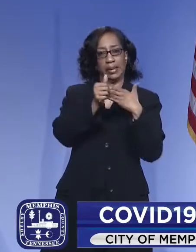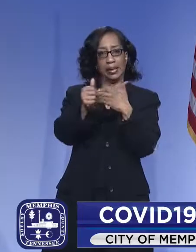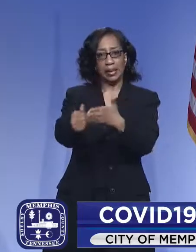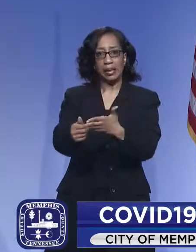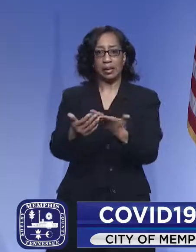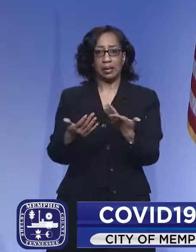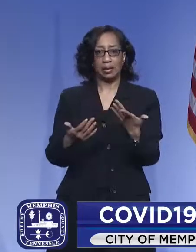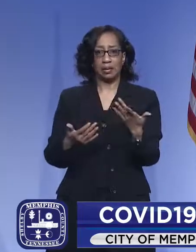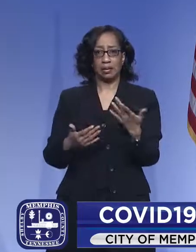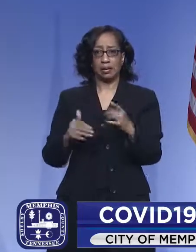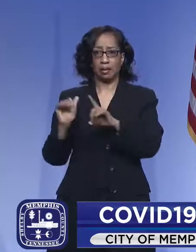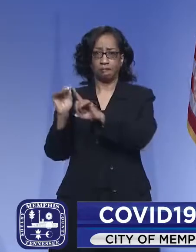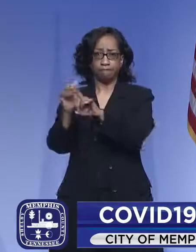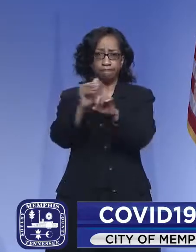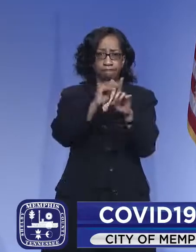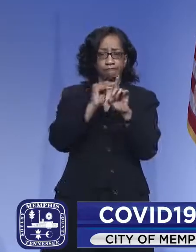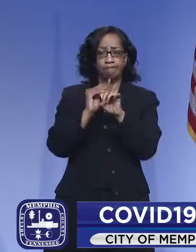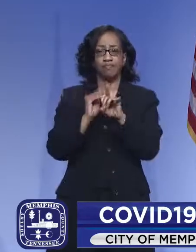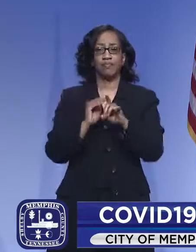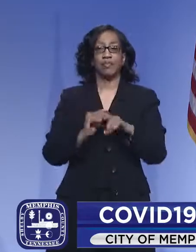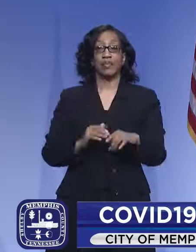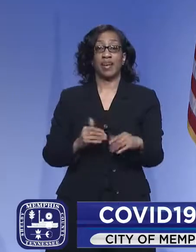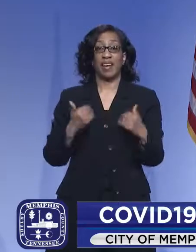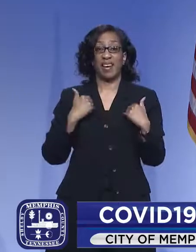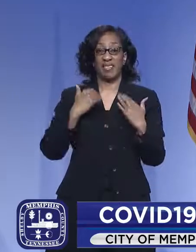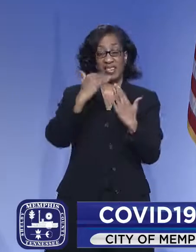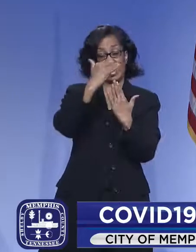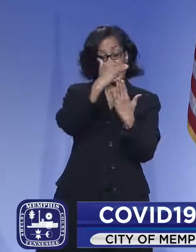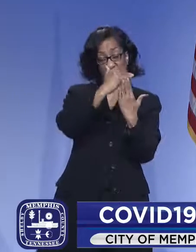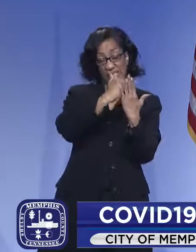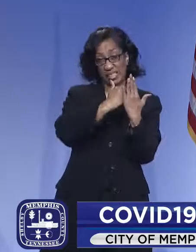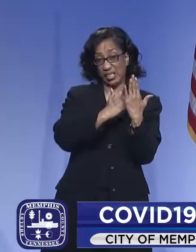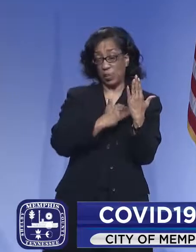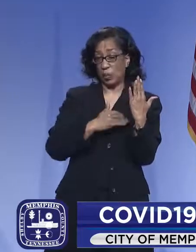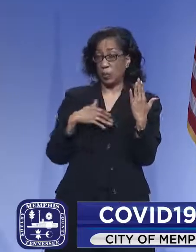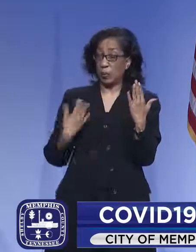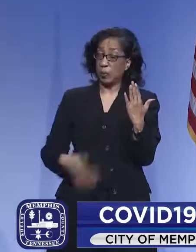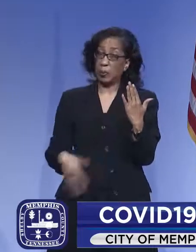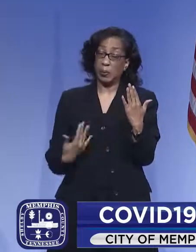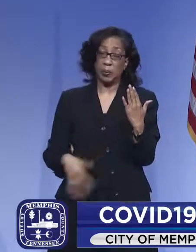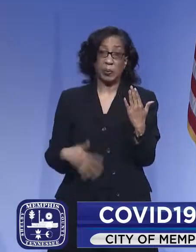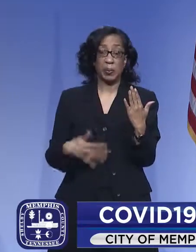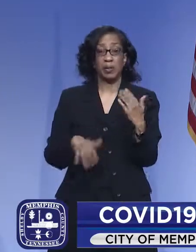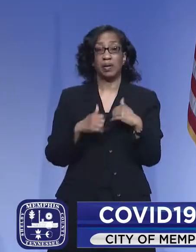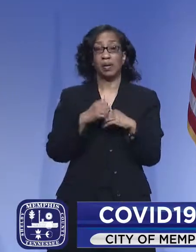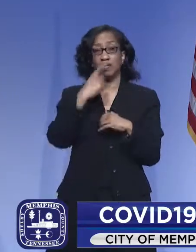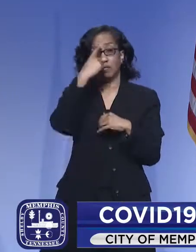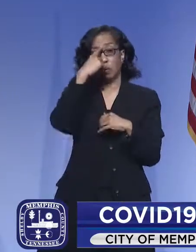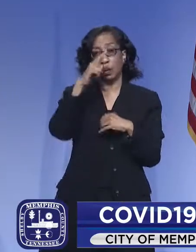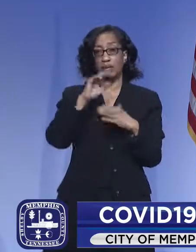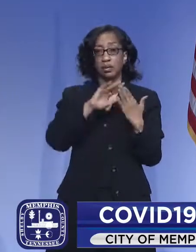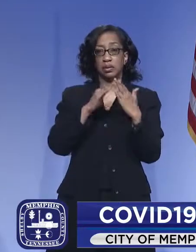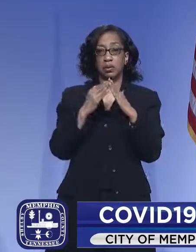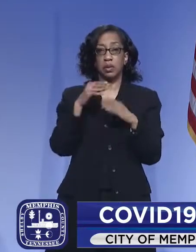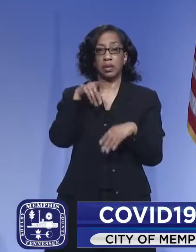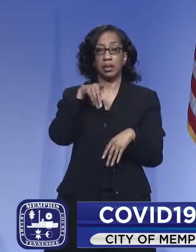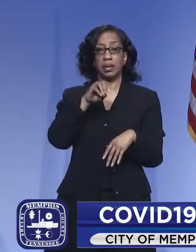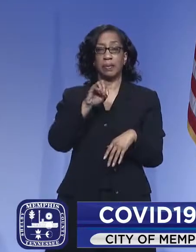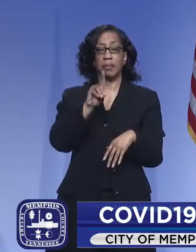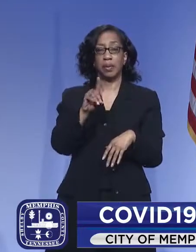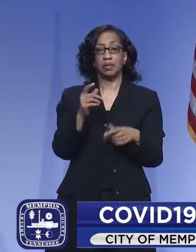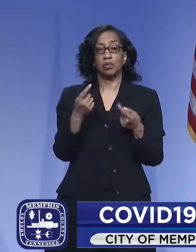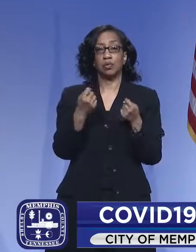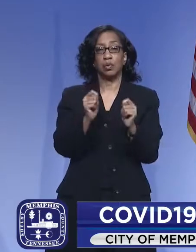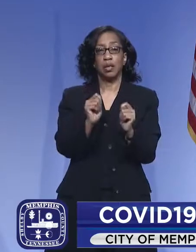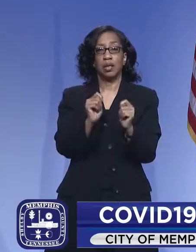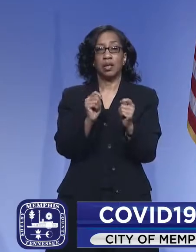asking. Quite frankly, I have a longer list than I have capacity to fill for these community pods. We are trying to meet as many